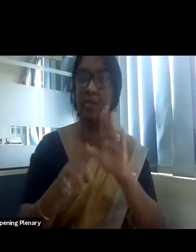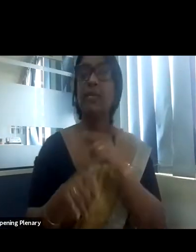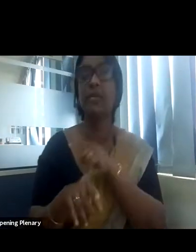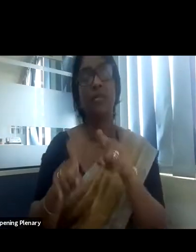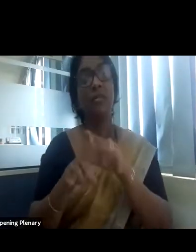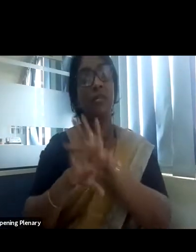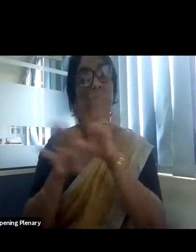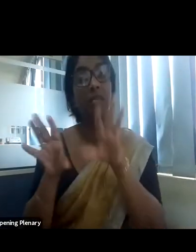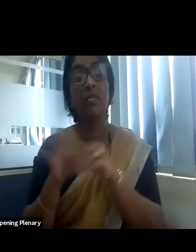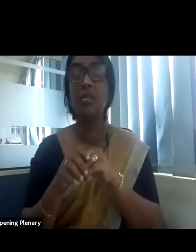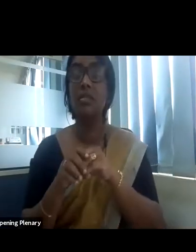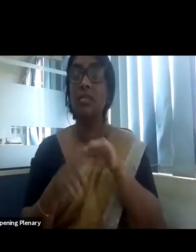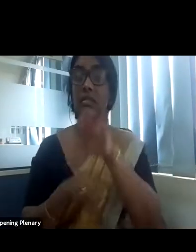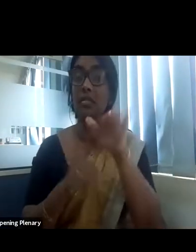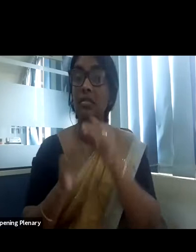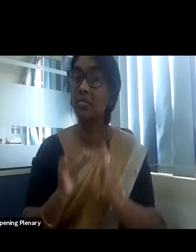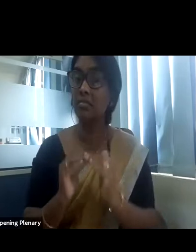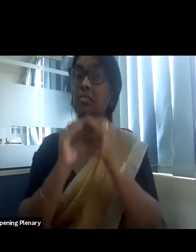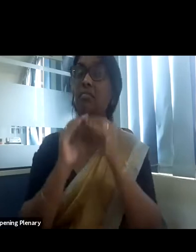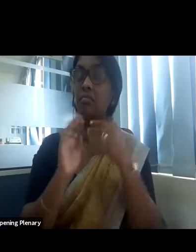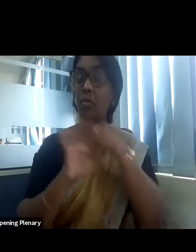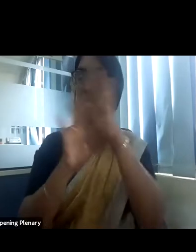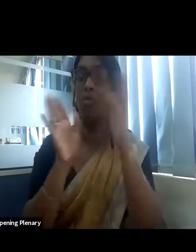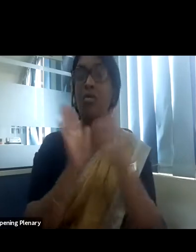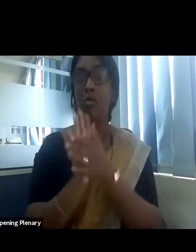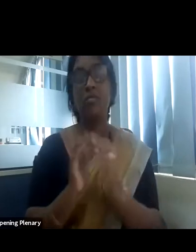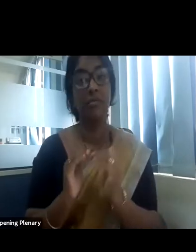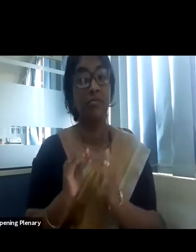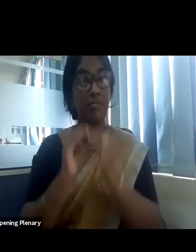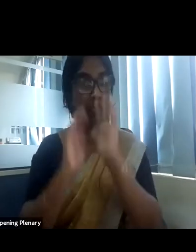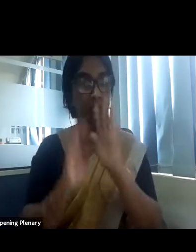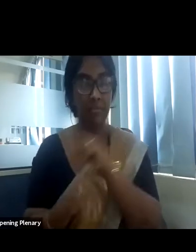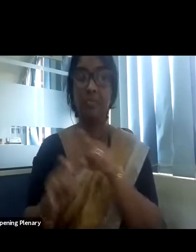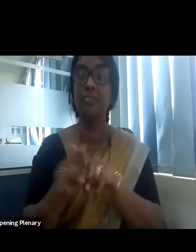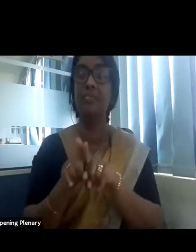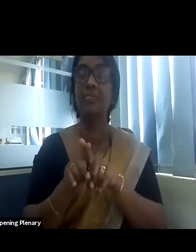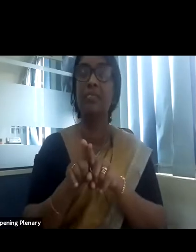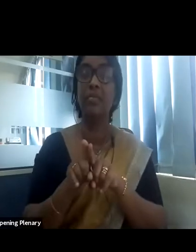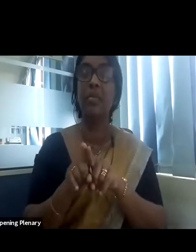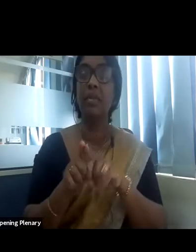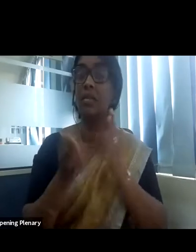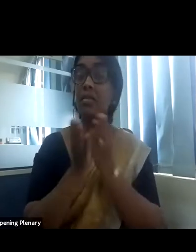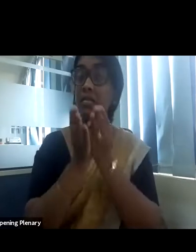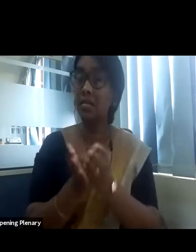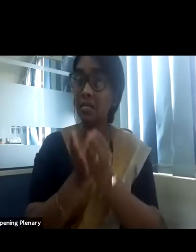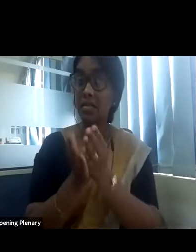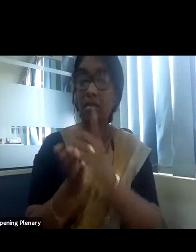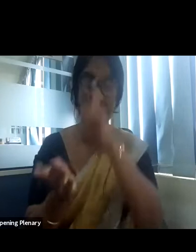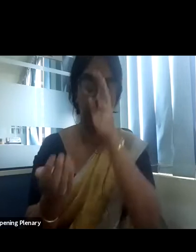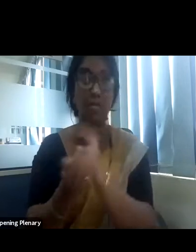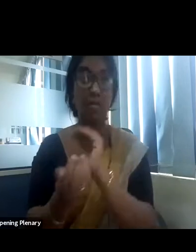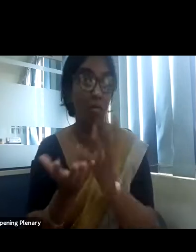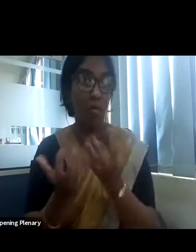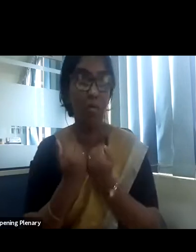three. It is about conserving our resources because ultimately biodiversity,